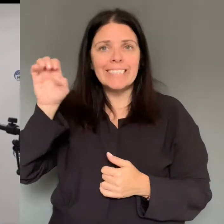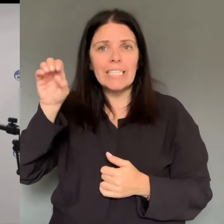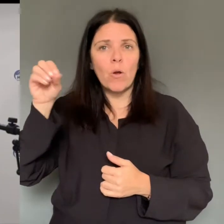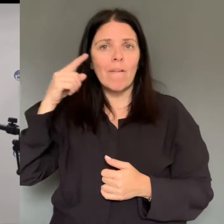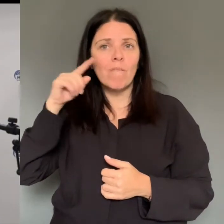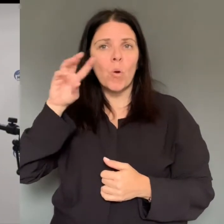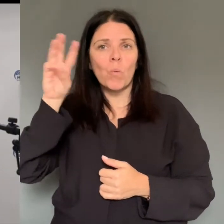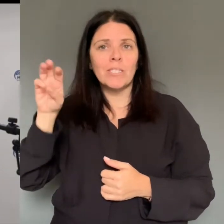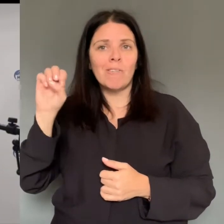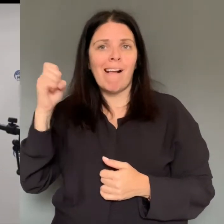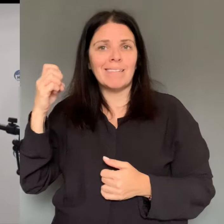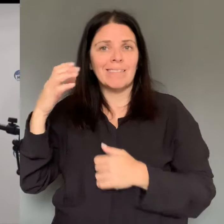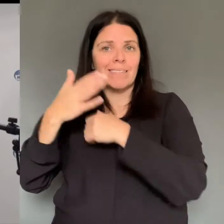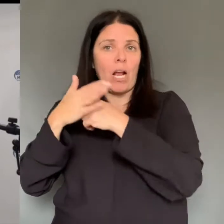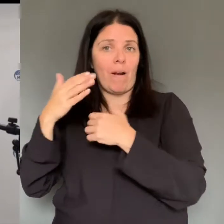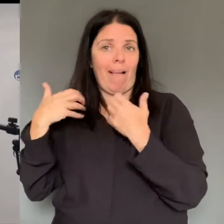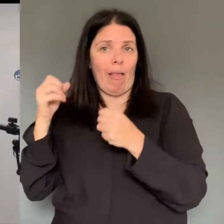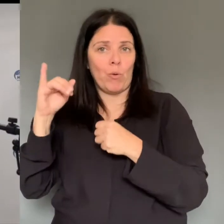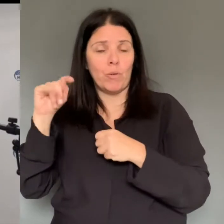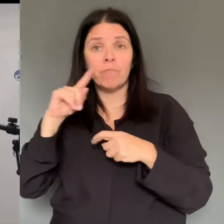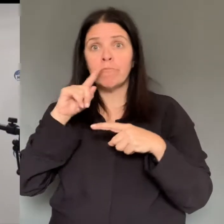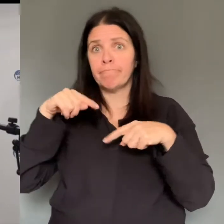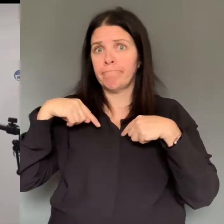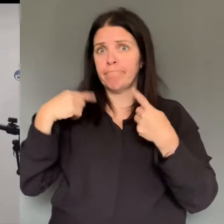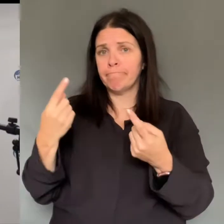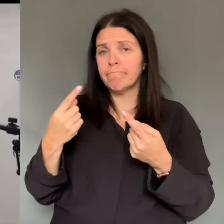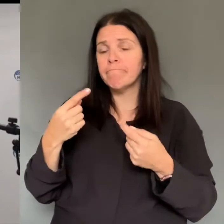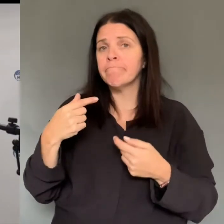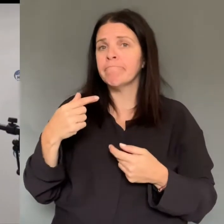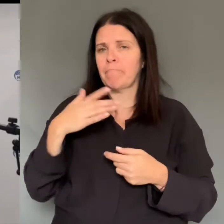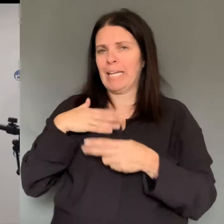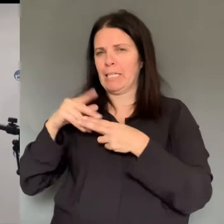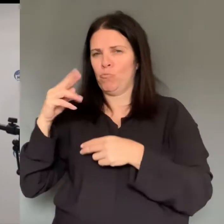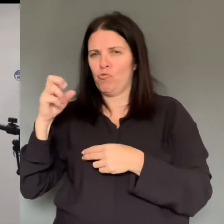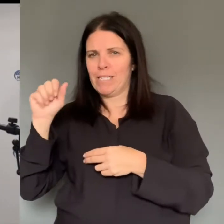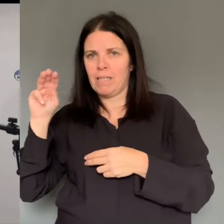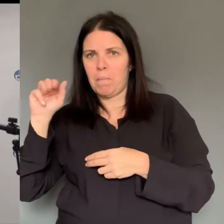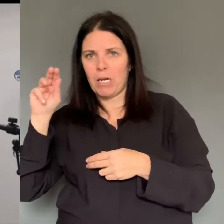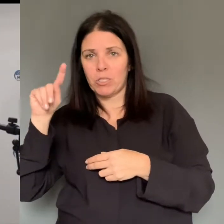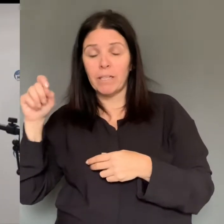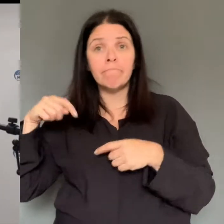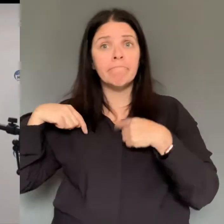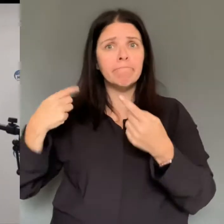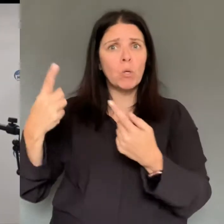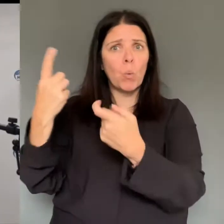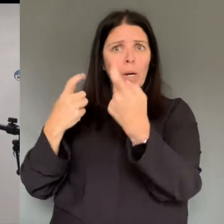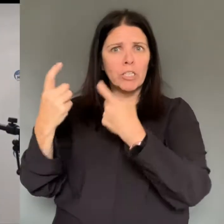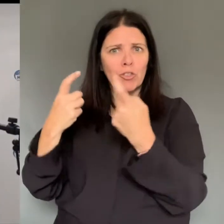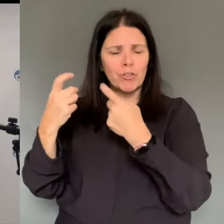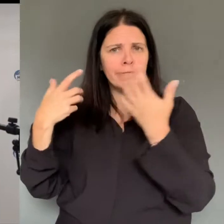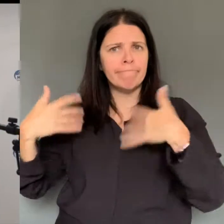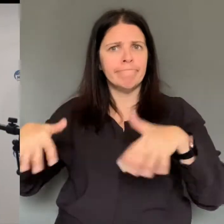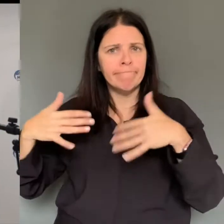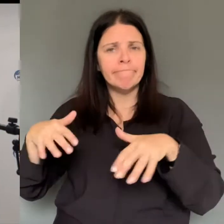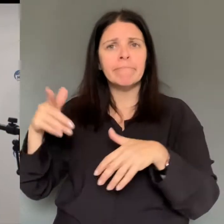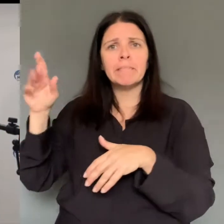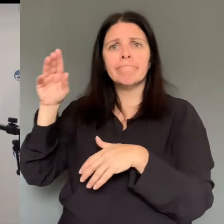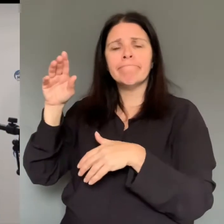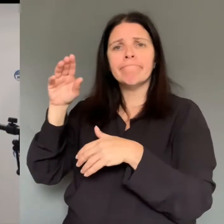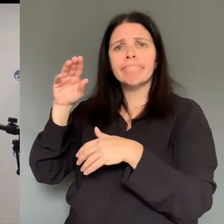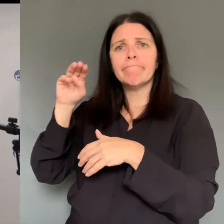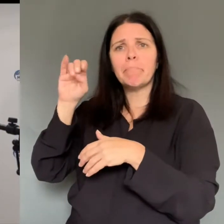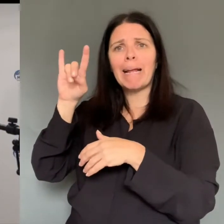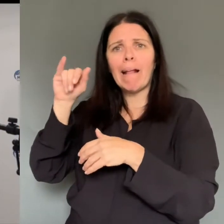questions, and the media have done a great job bringing your questions to us. Moving forward, we will attempt to answer a couple of common